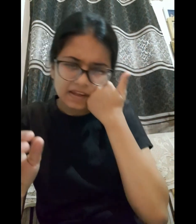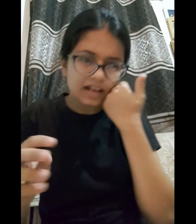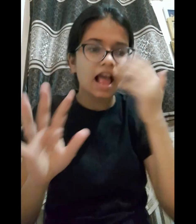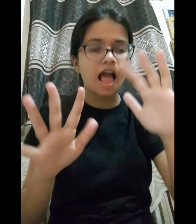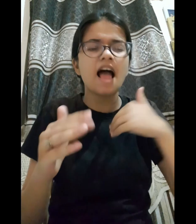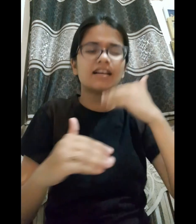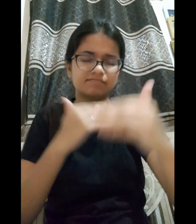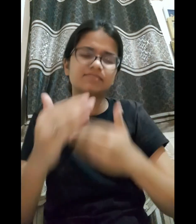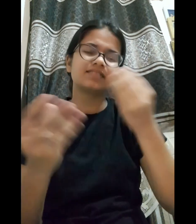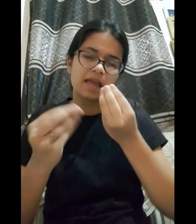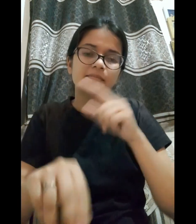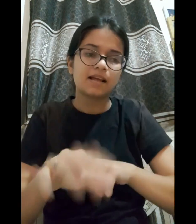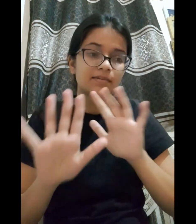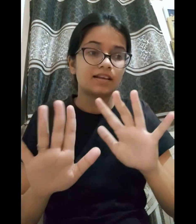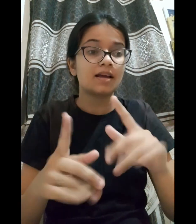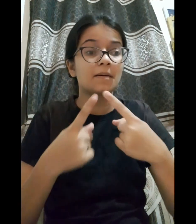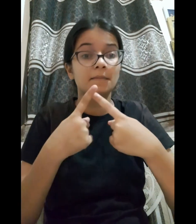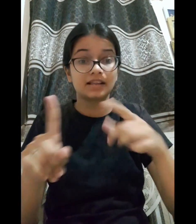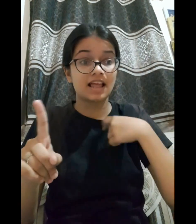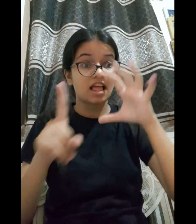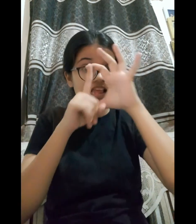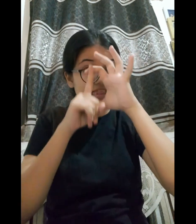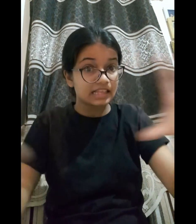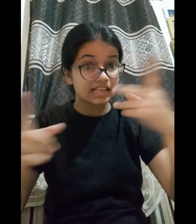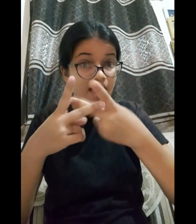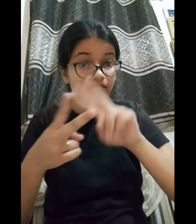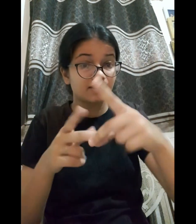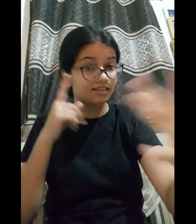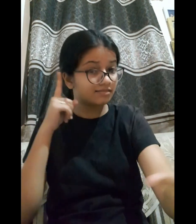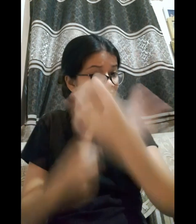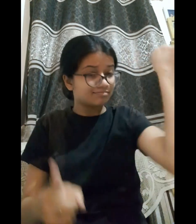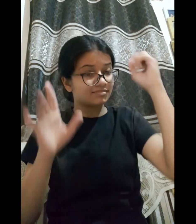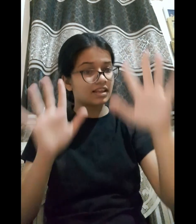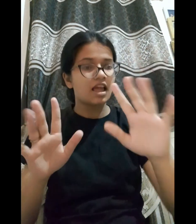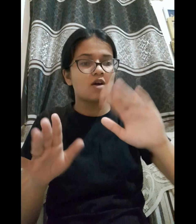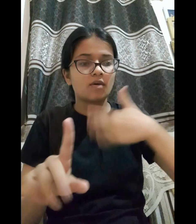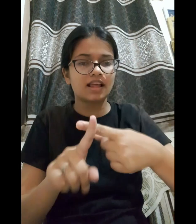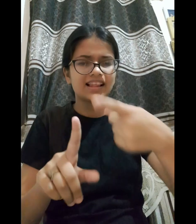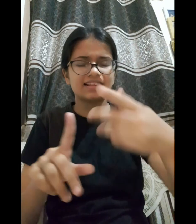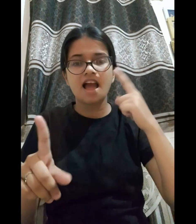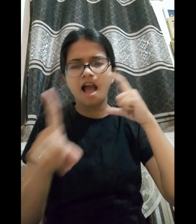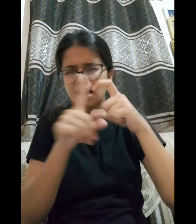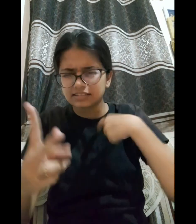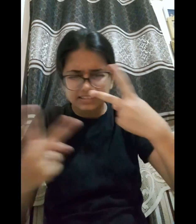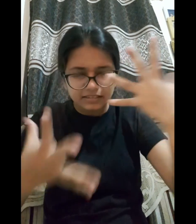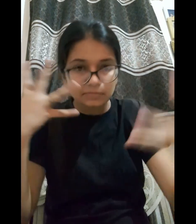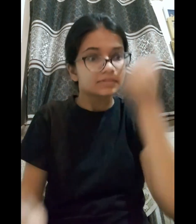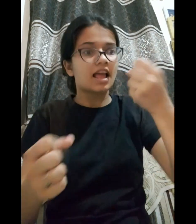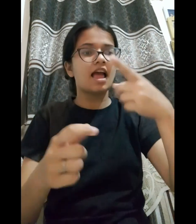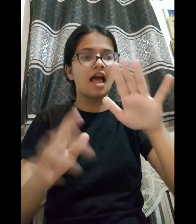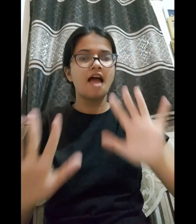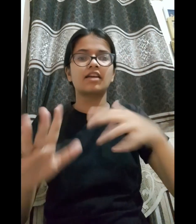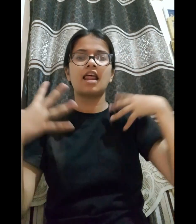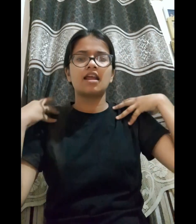don't worry. But once the dangerous turn is identified, then you treat it and prevent the cytokine storm by giving